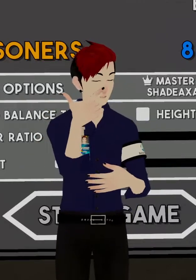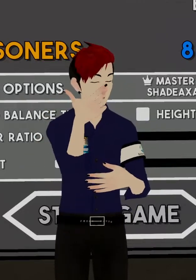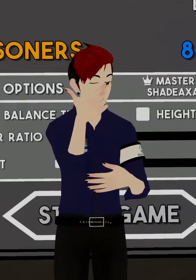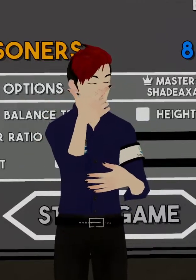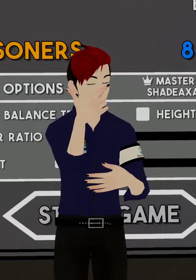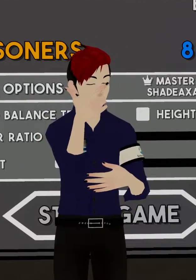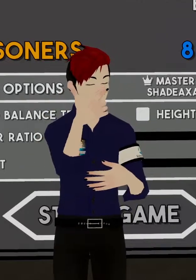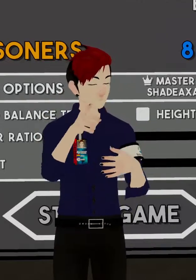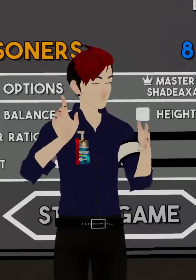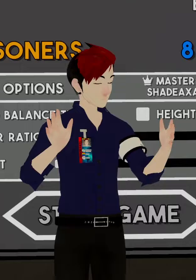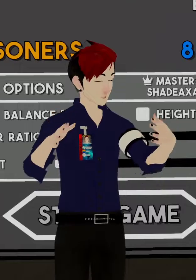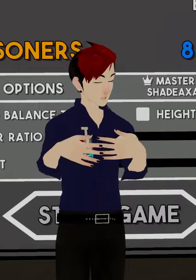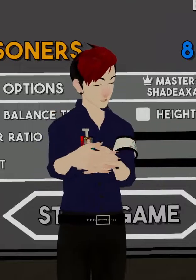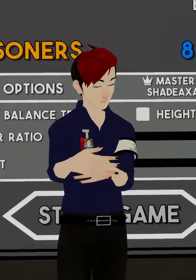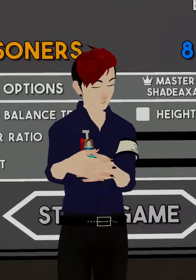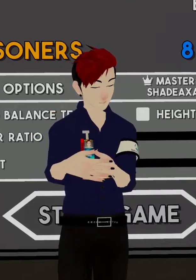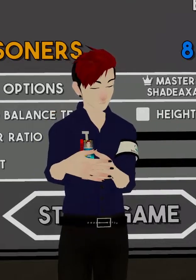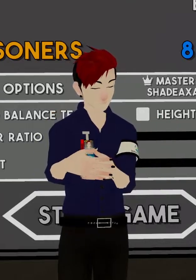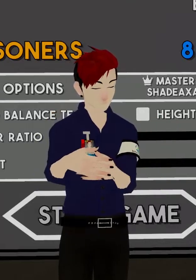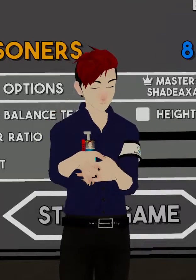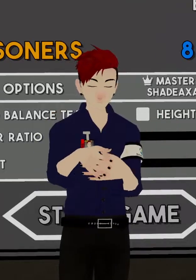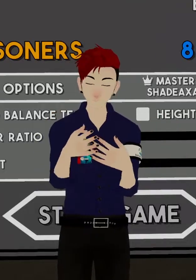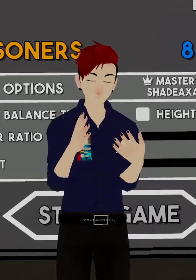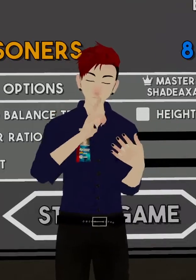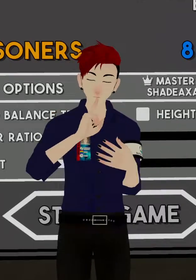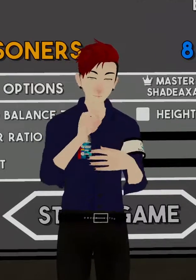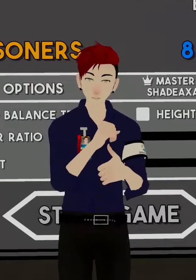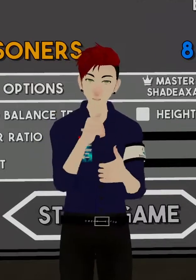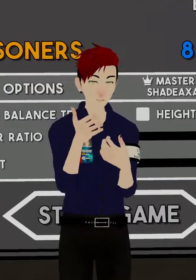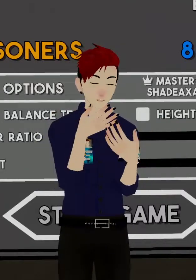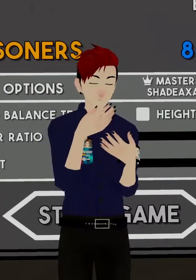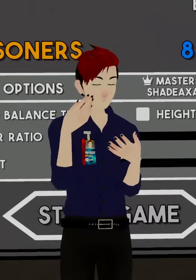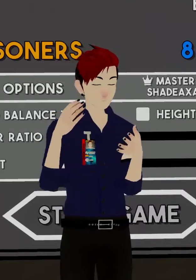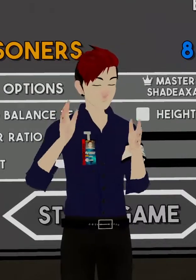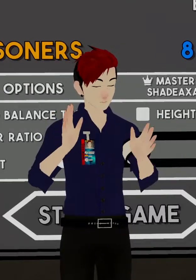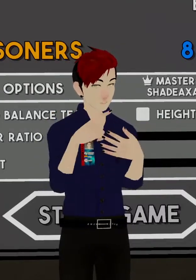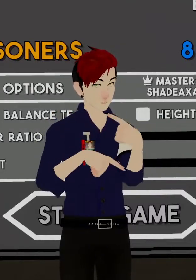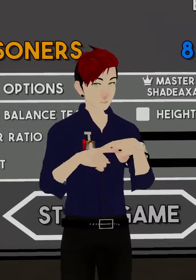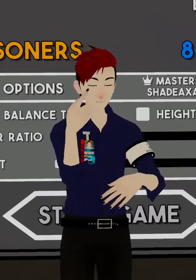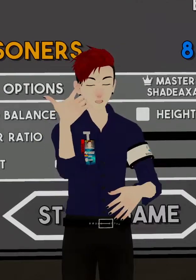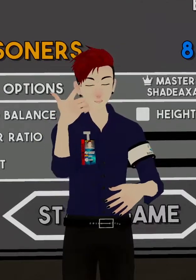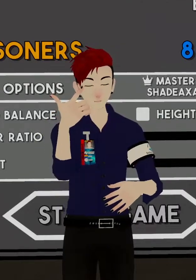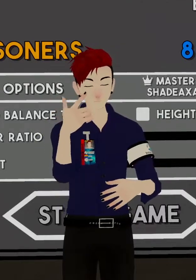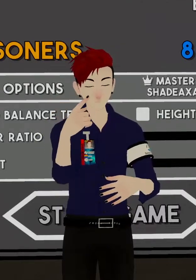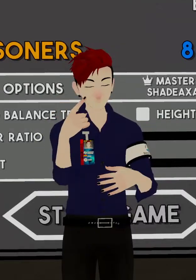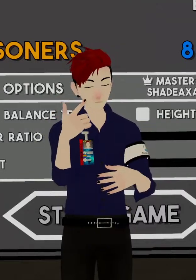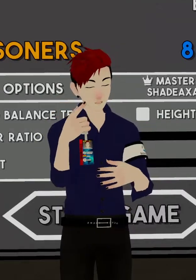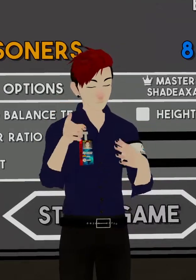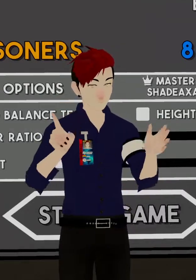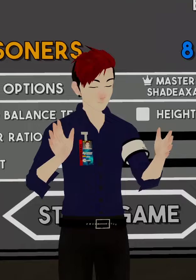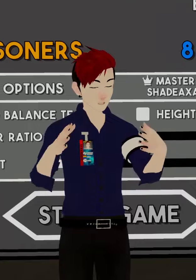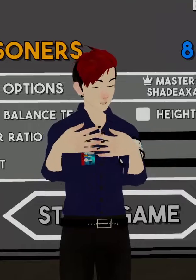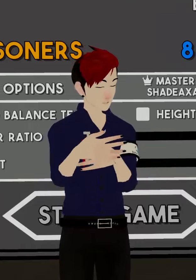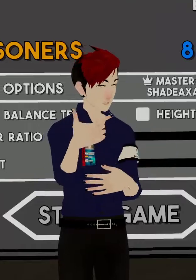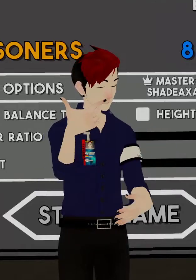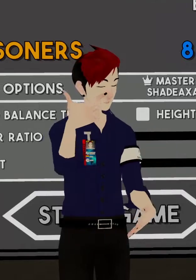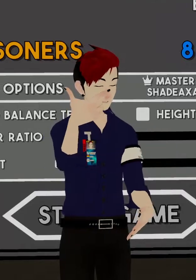the gun room. Really best way to sign it. The gun room.